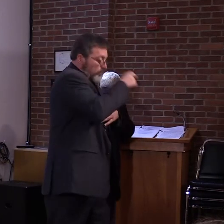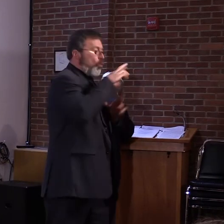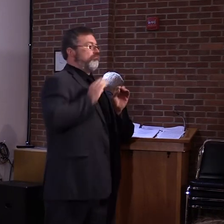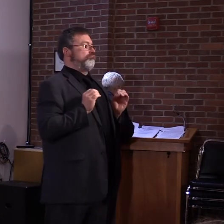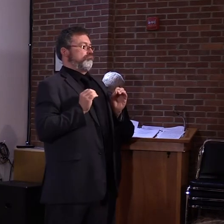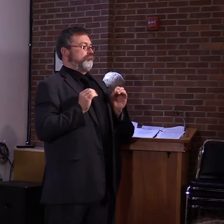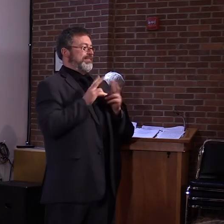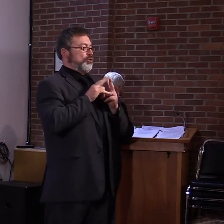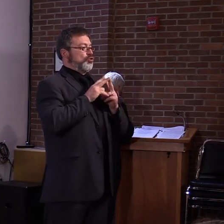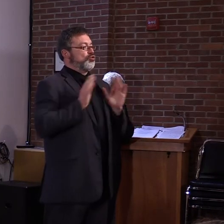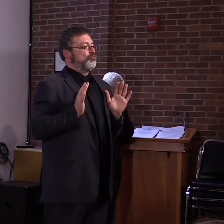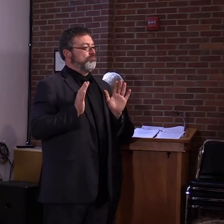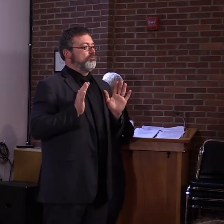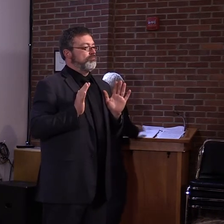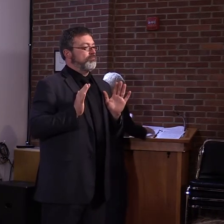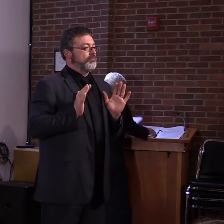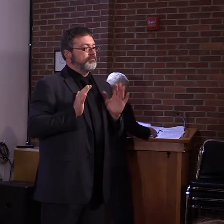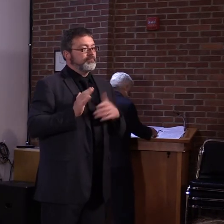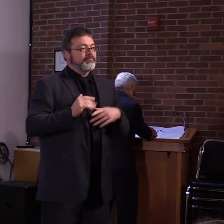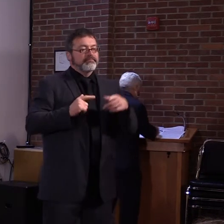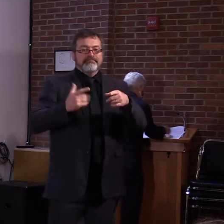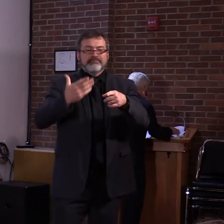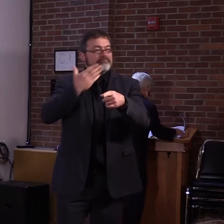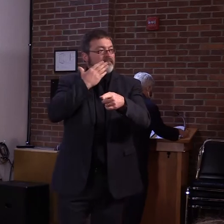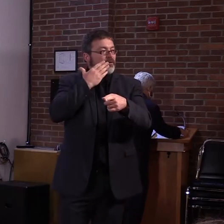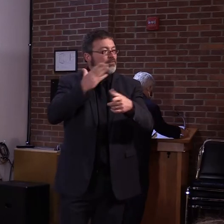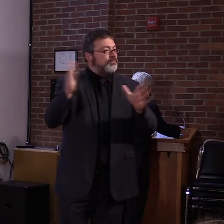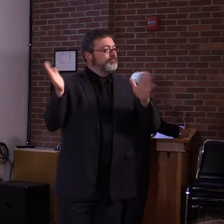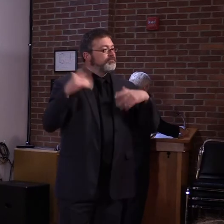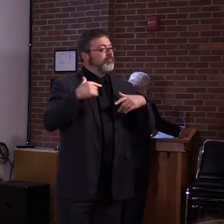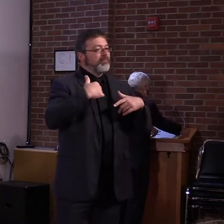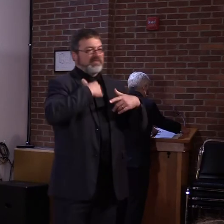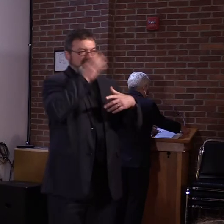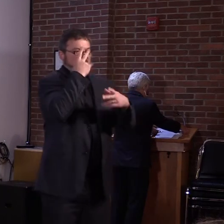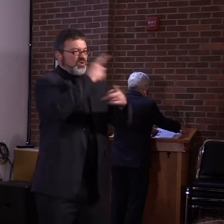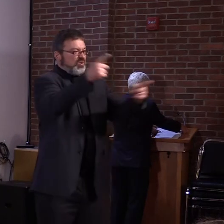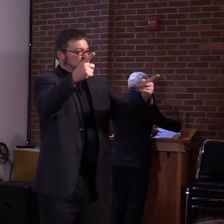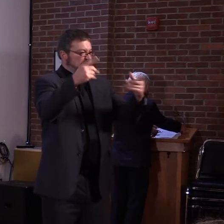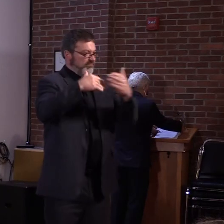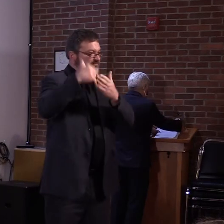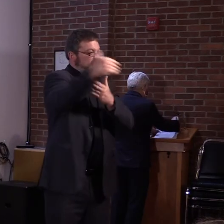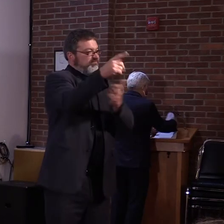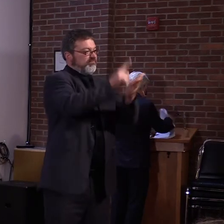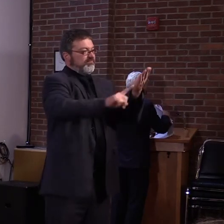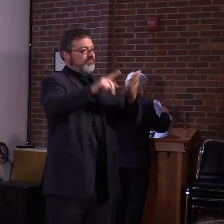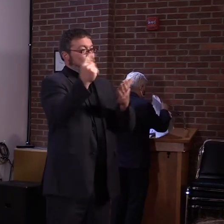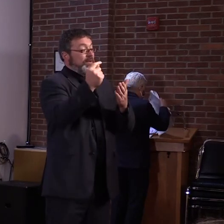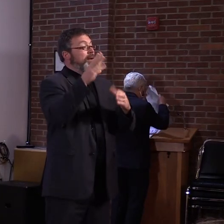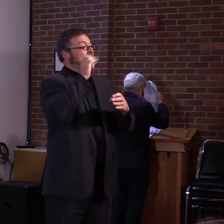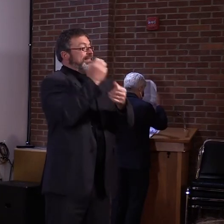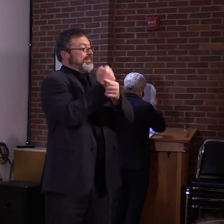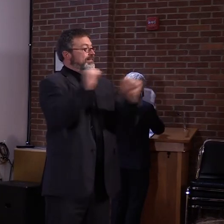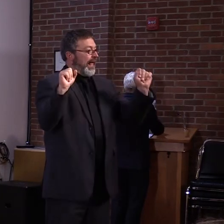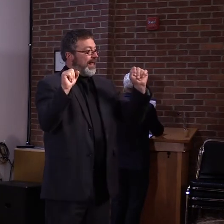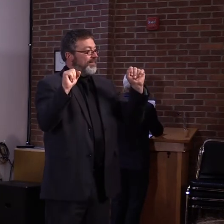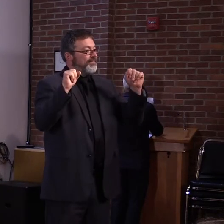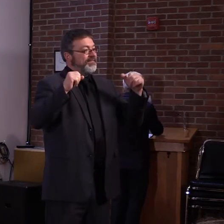a very safe, hopefully uneventful Labor Day